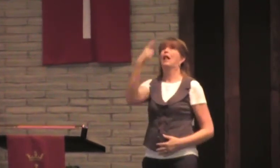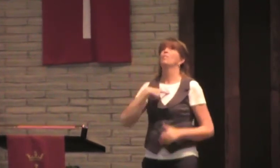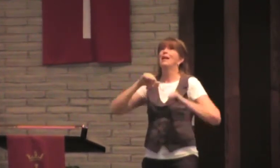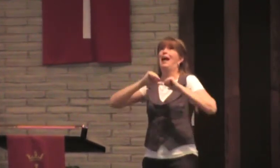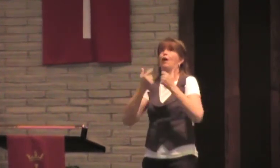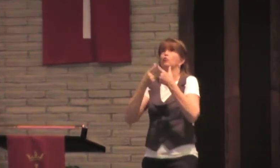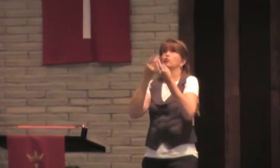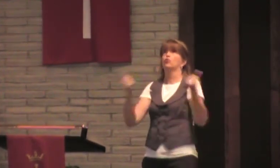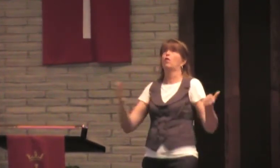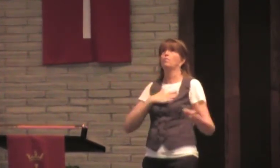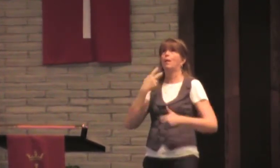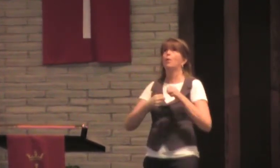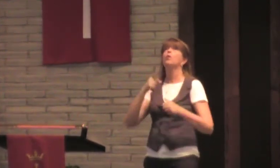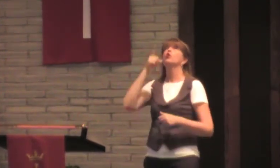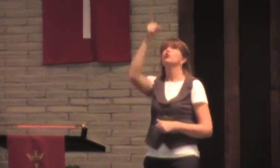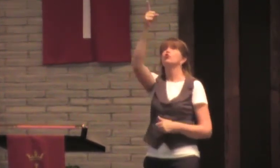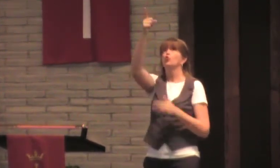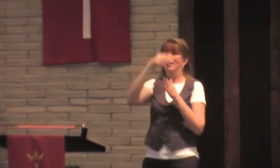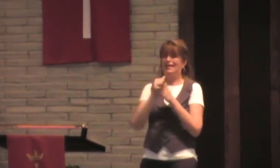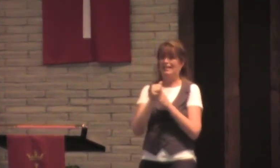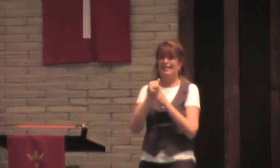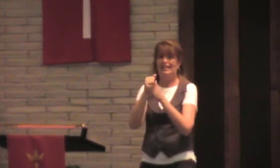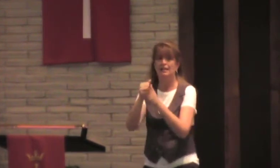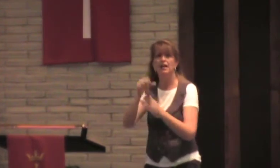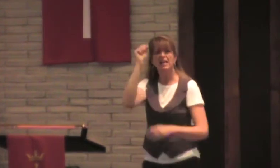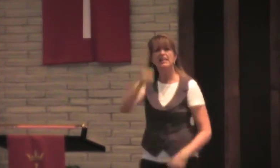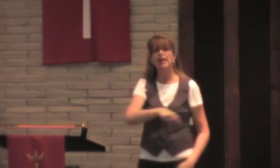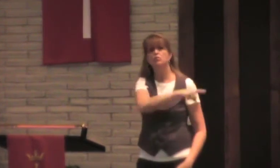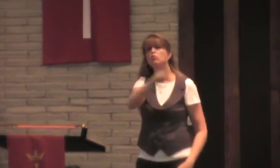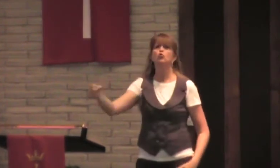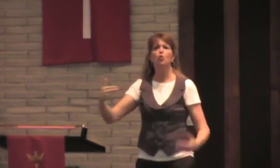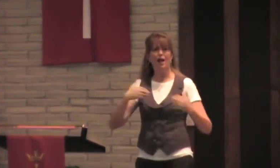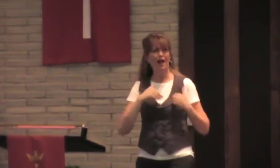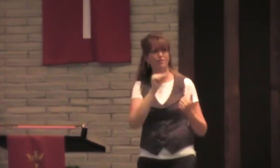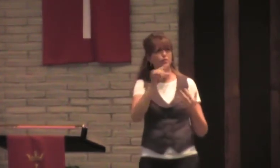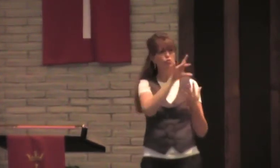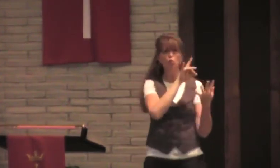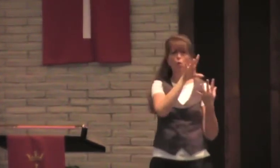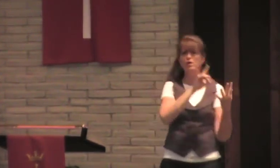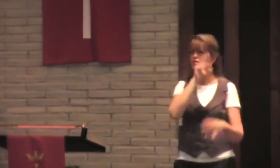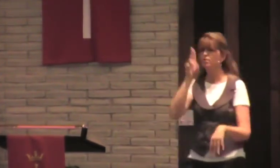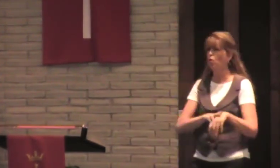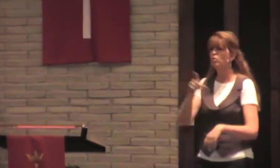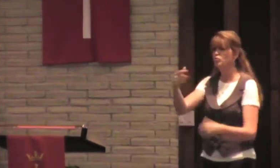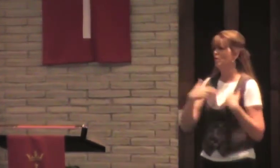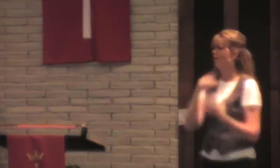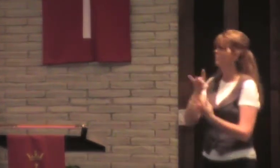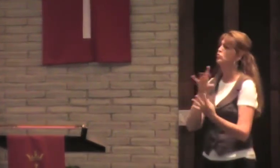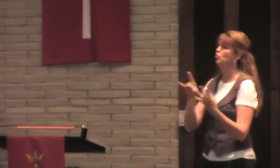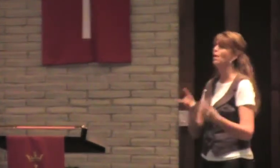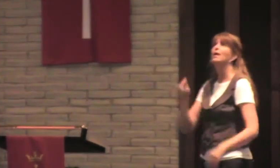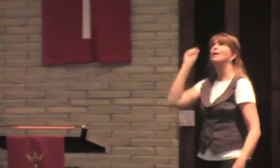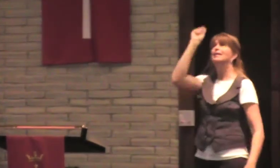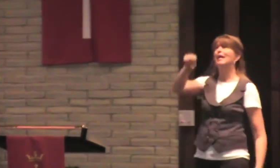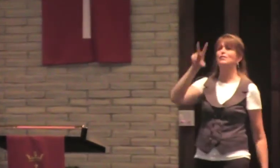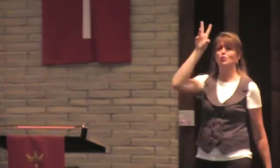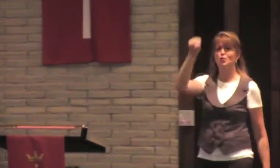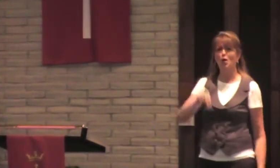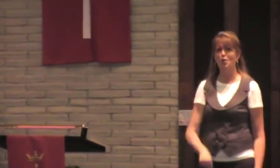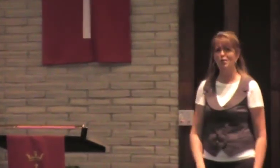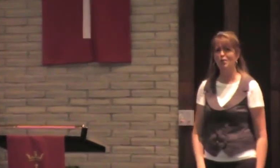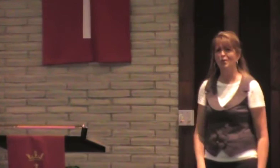me how to solve my problems. You lead me. And yes, you have a choice. Of course